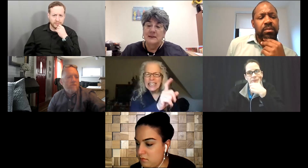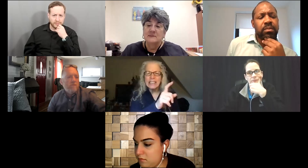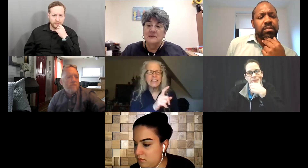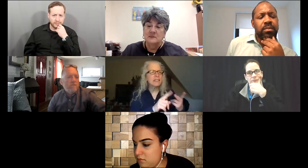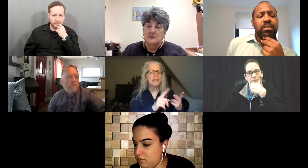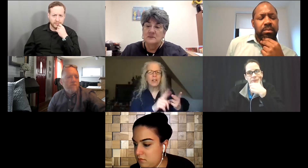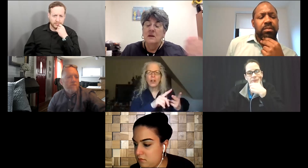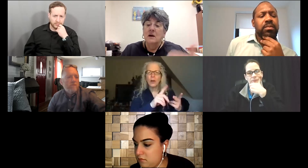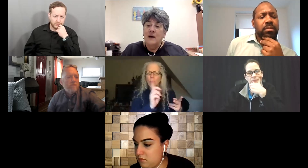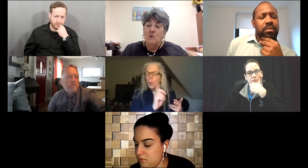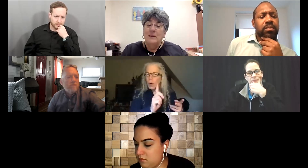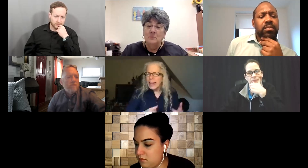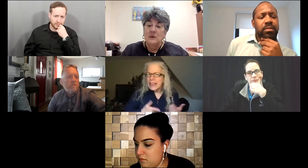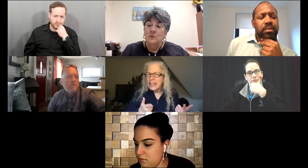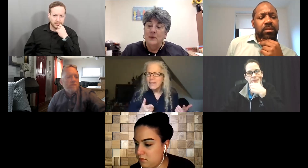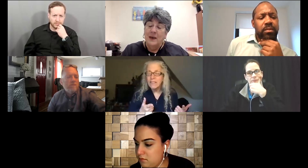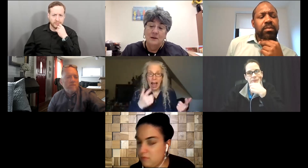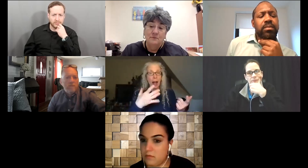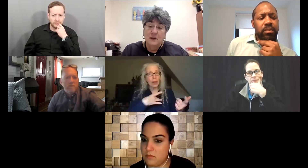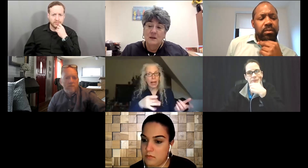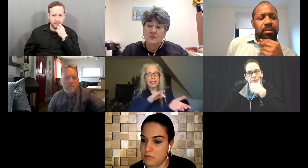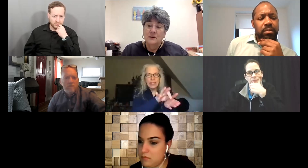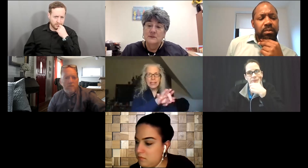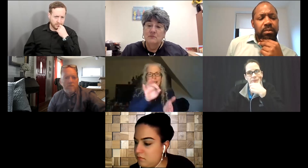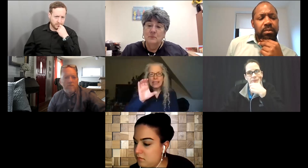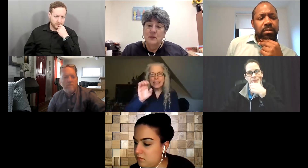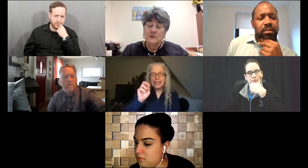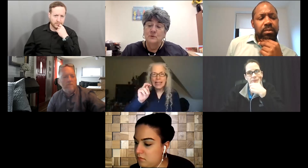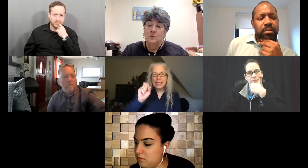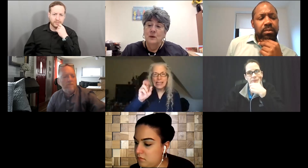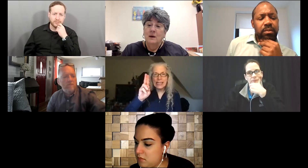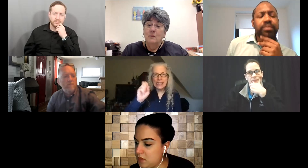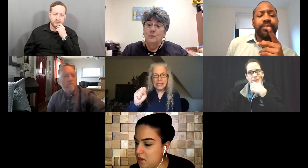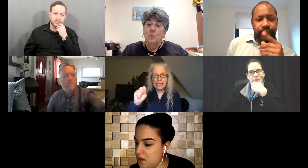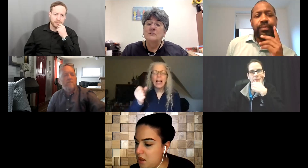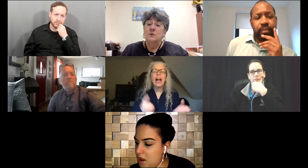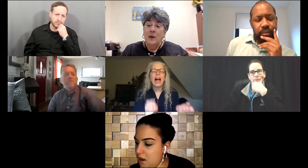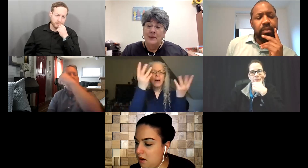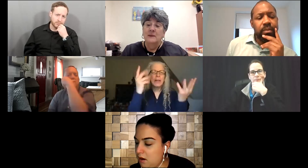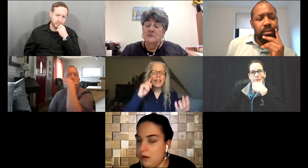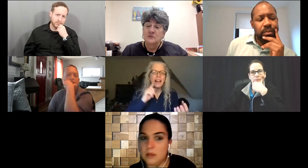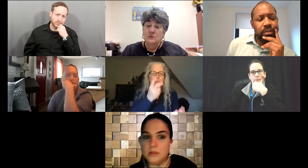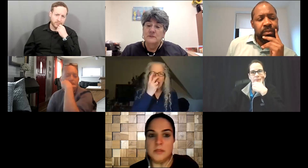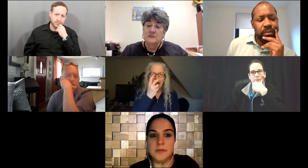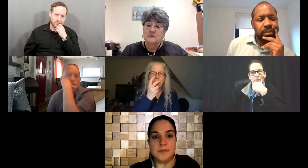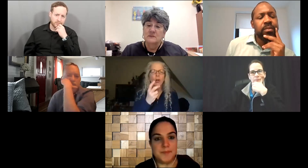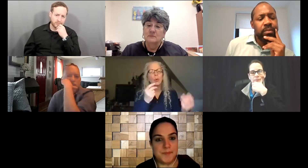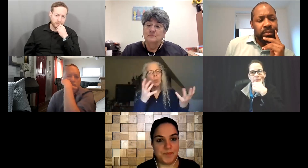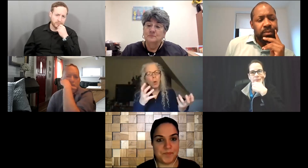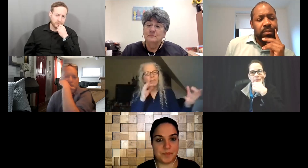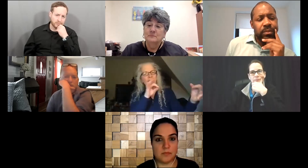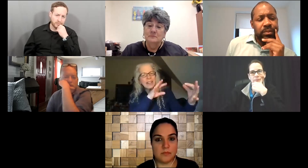to get a census of how many people we have that are deaf-blind who would want to weigh in on